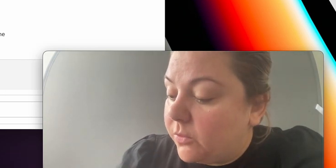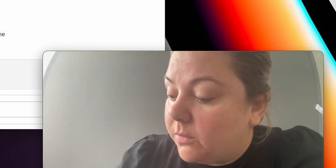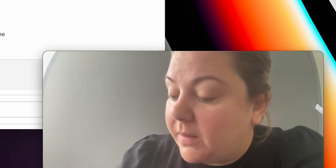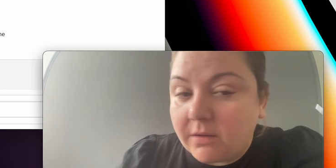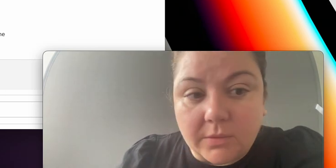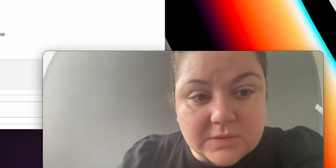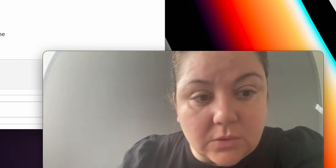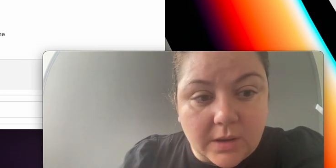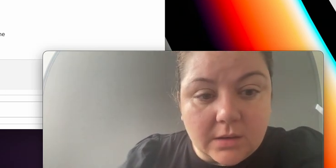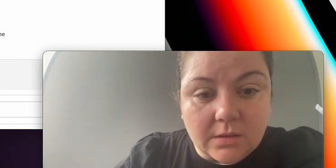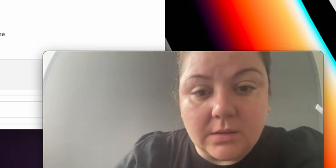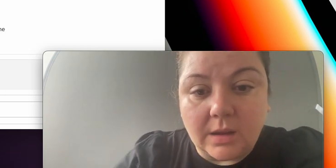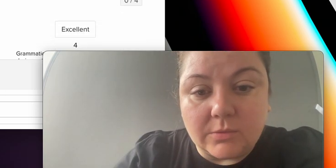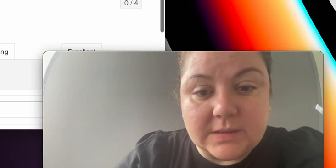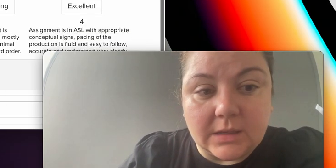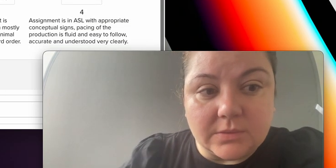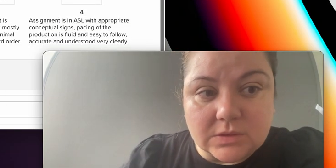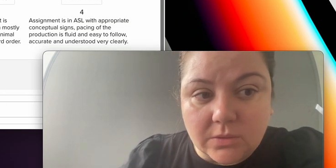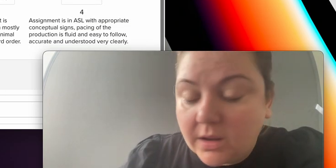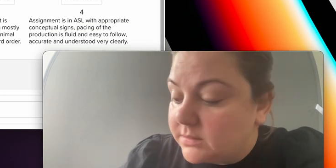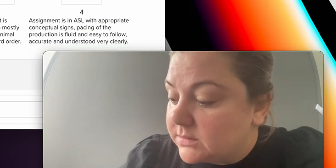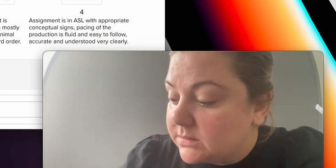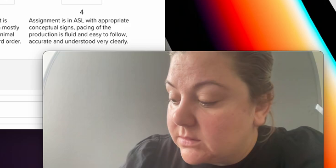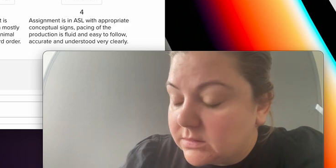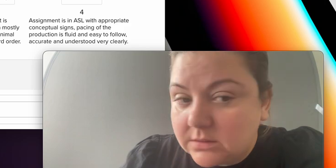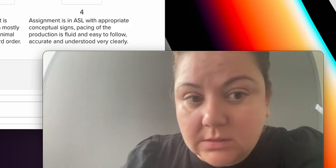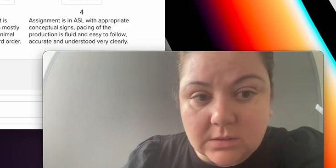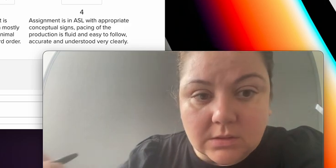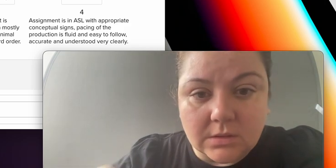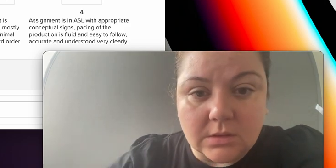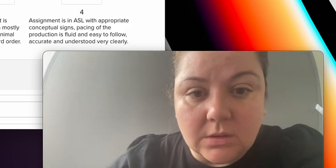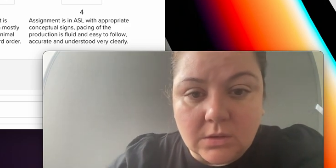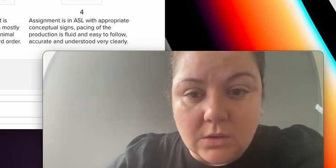Lab 4, background was great. Camera setting was great.